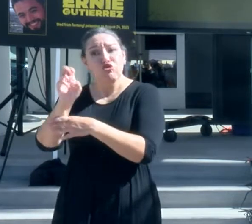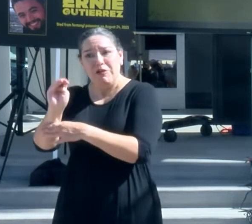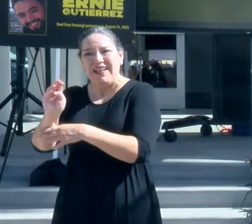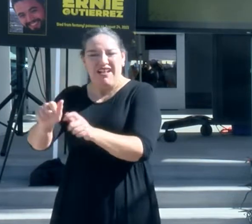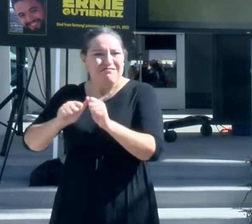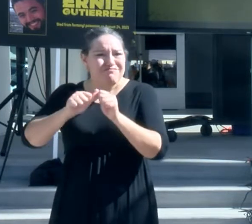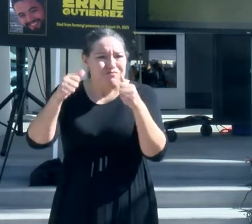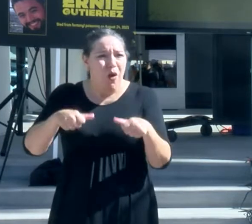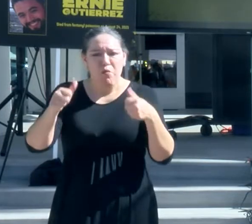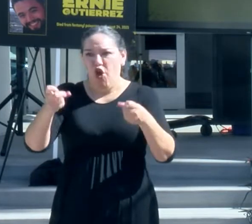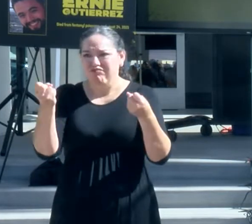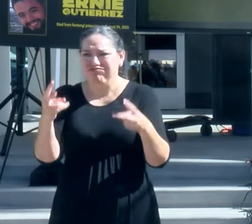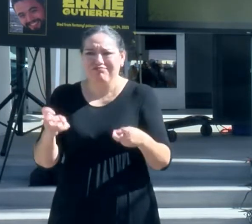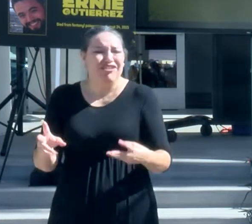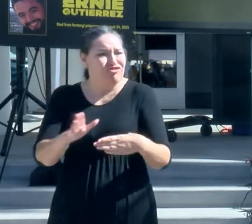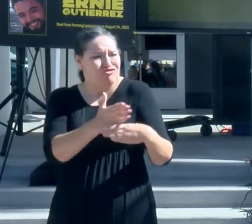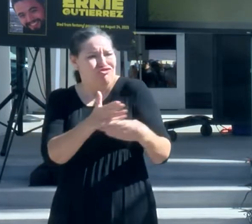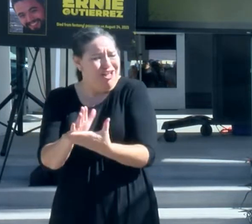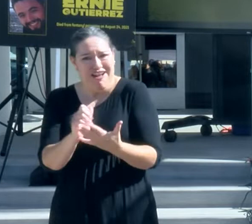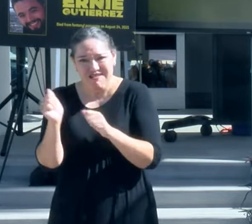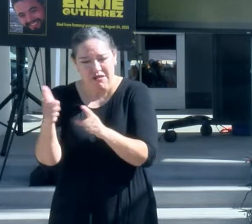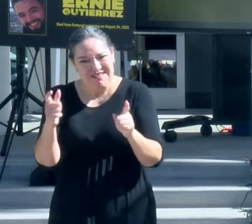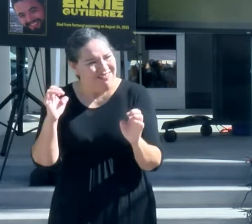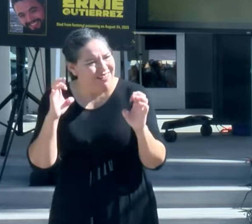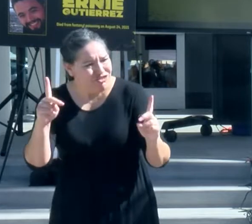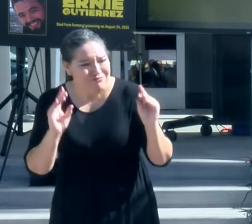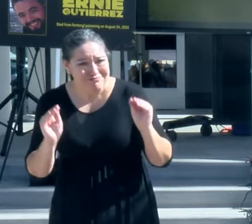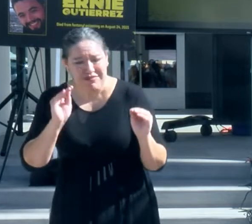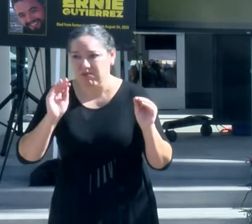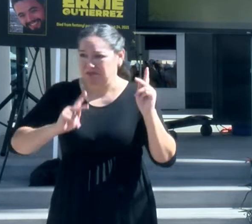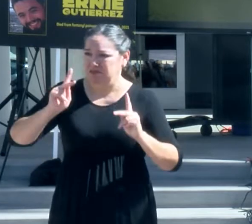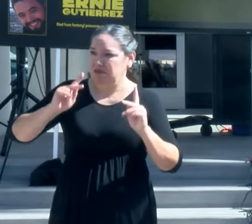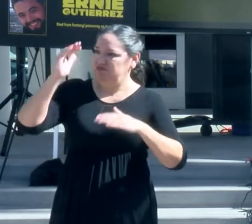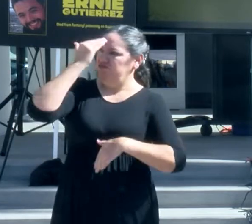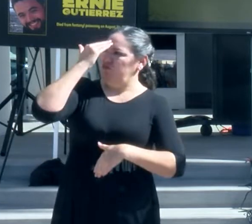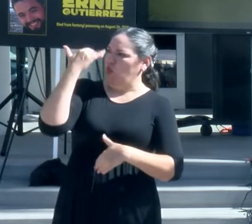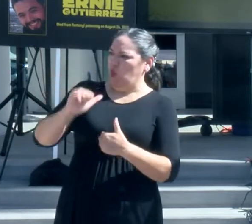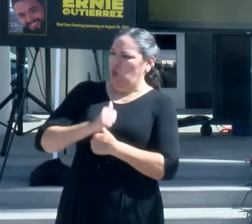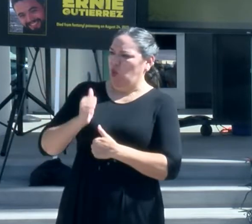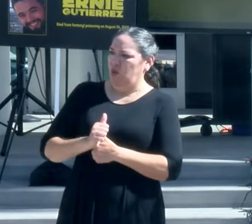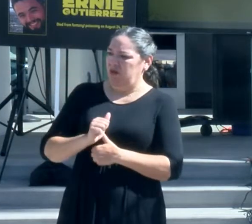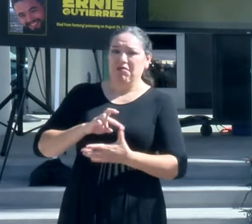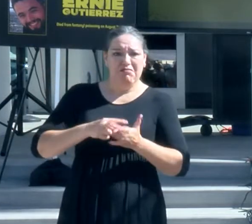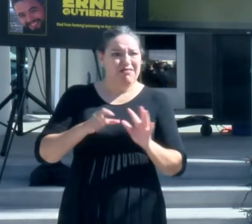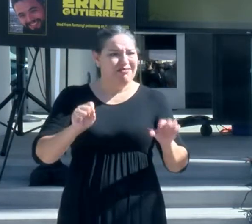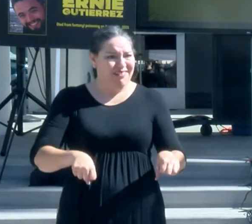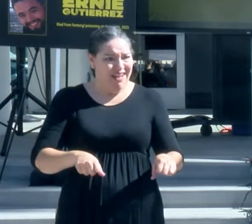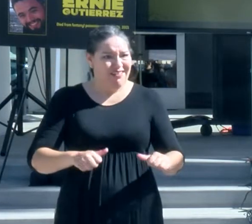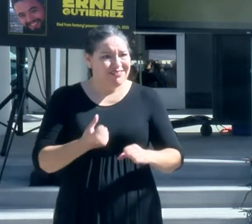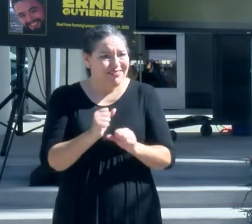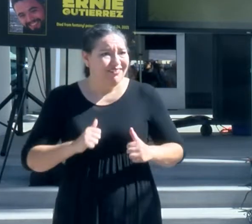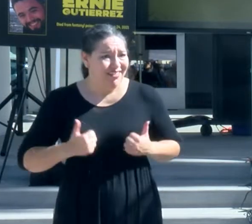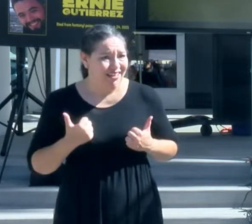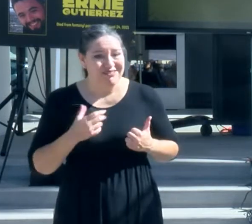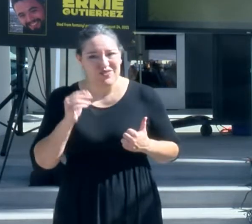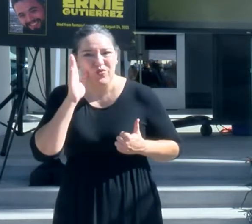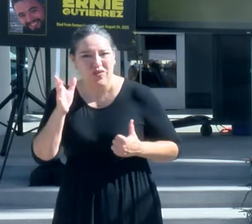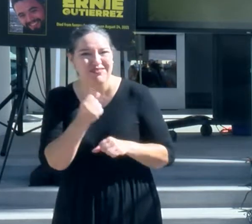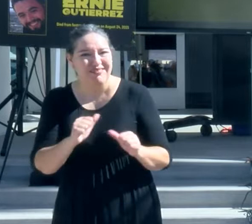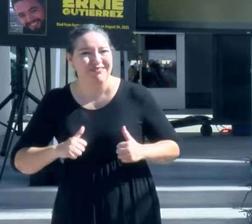know. Educating others about the dangers of fentanyl can and will save lives. Ahora en